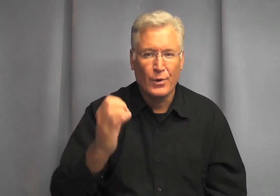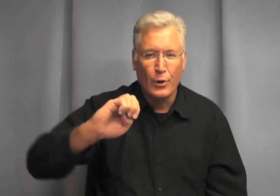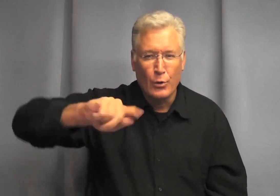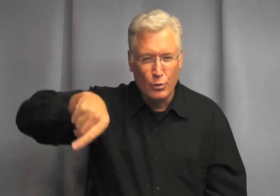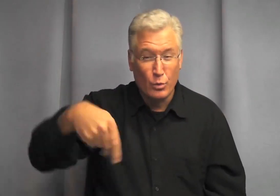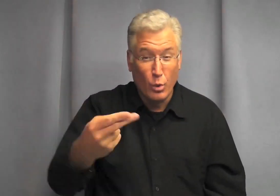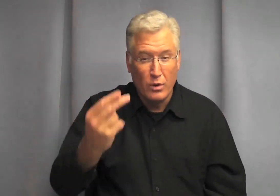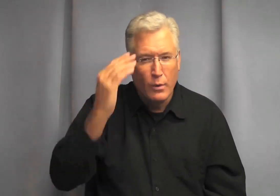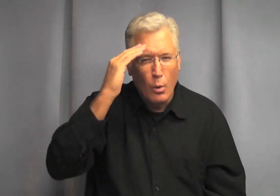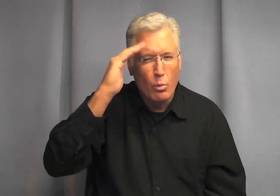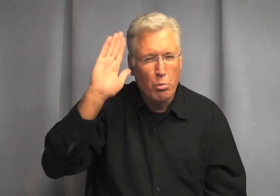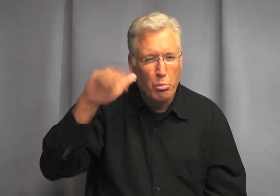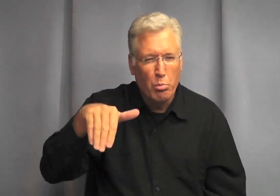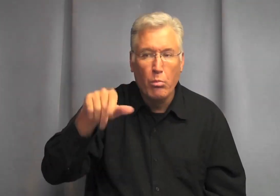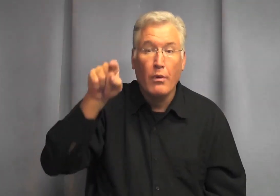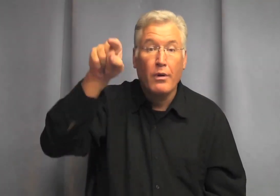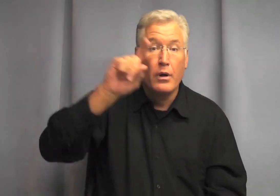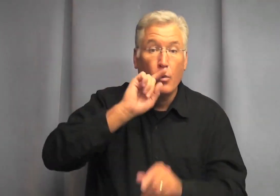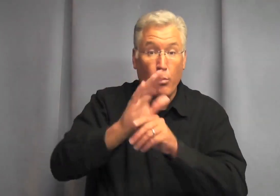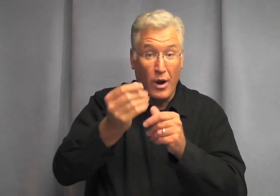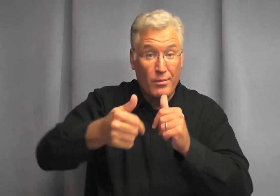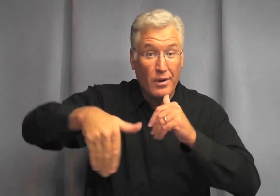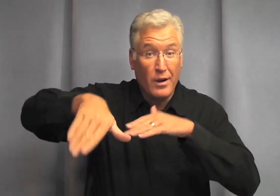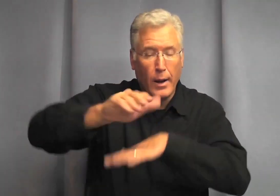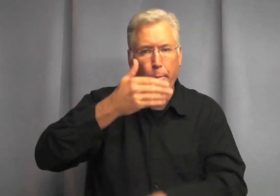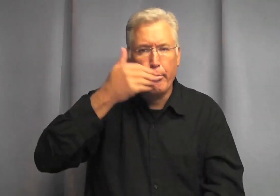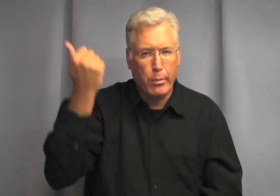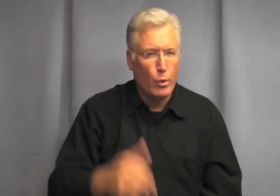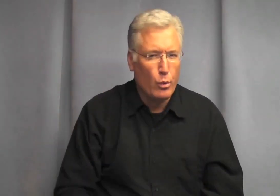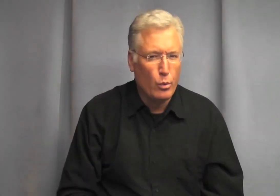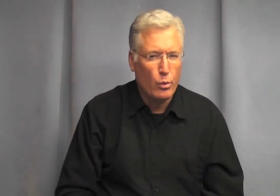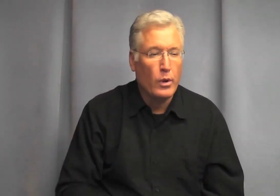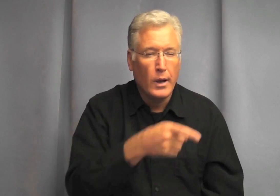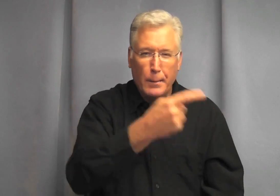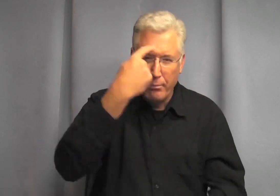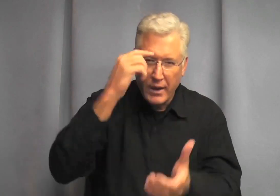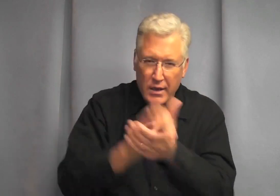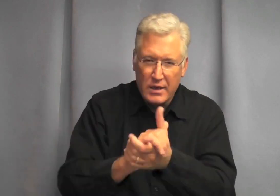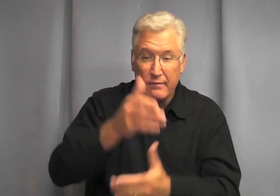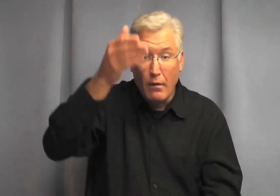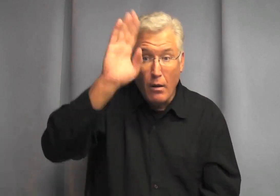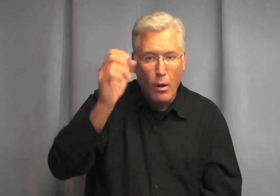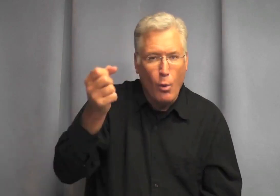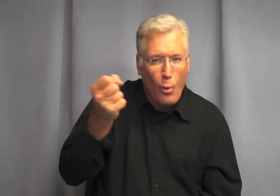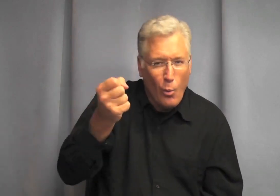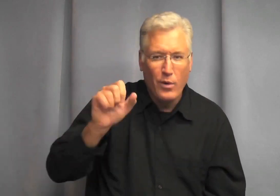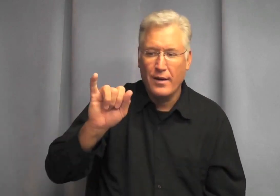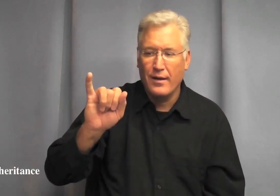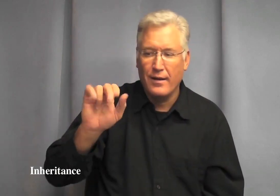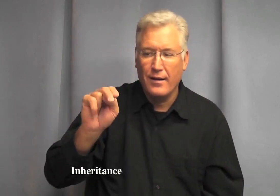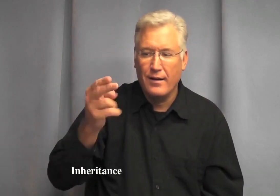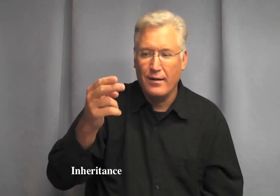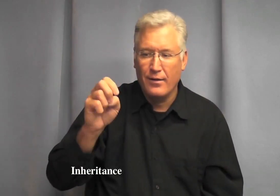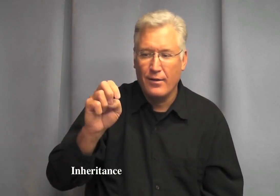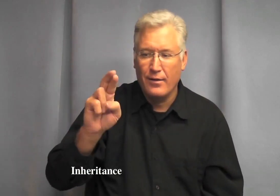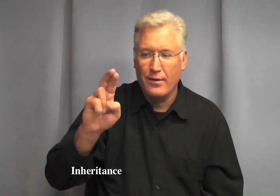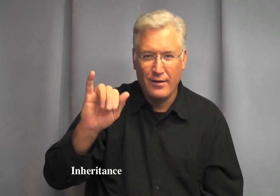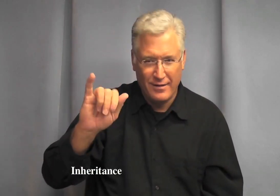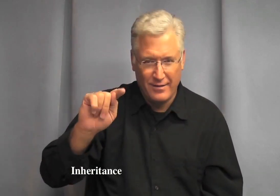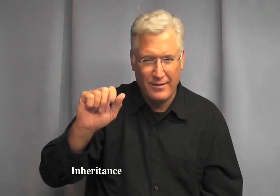indeed it was. But Joseph, he knew that there was a better land for them. And he believed to hold on to